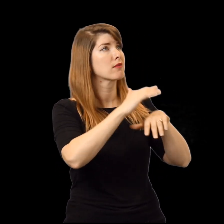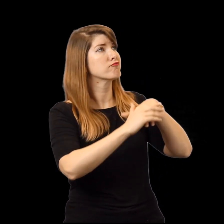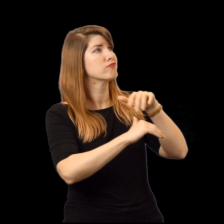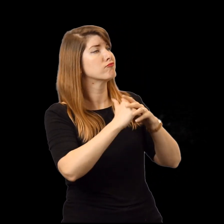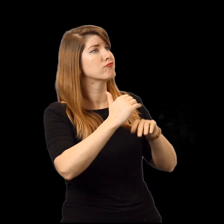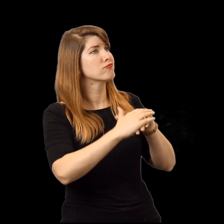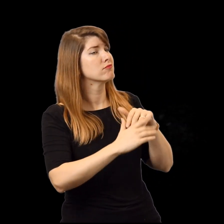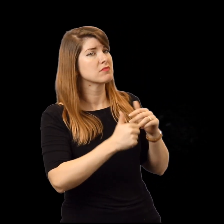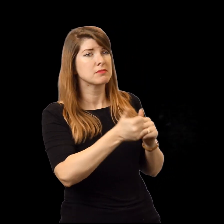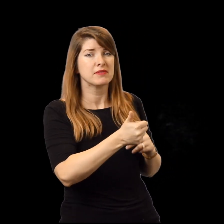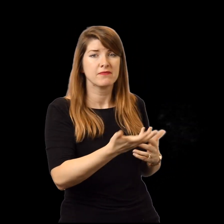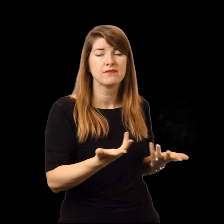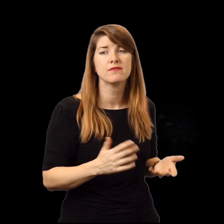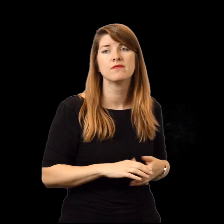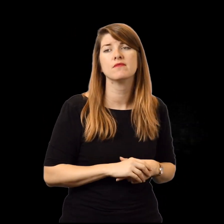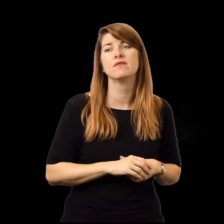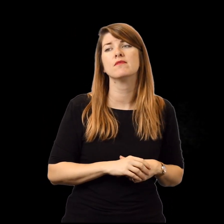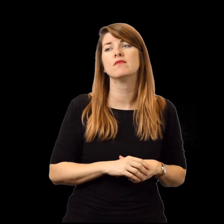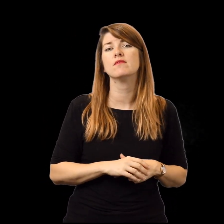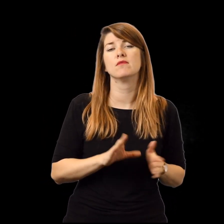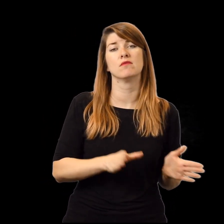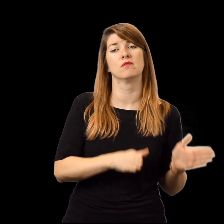be calmed by others.